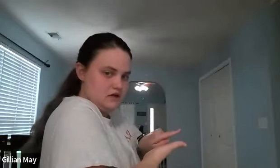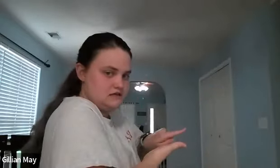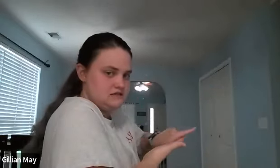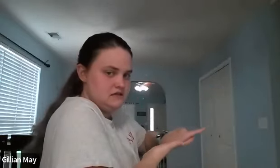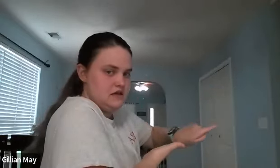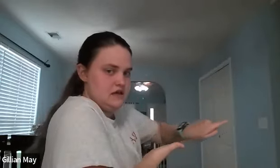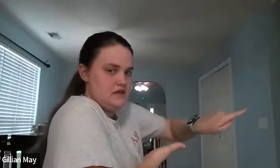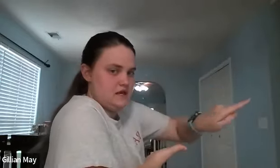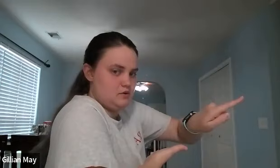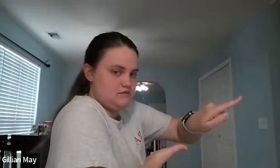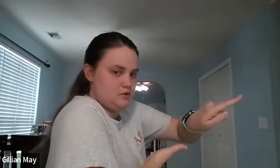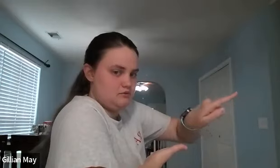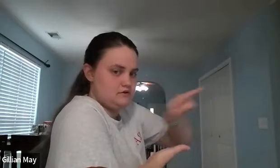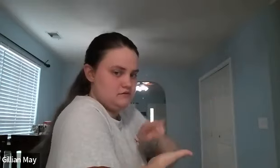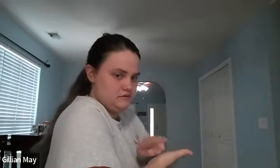across, and then I'm going forward.